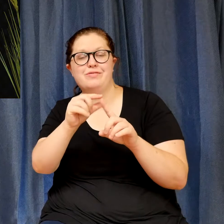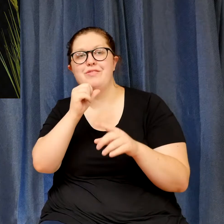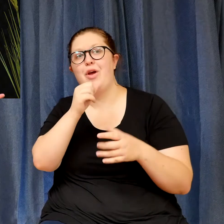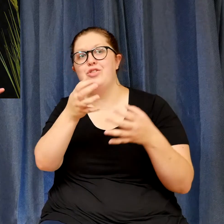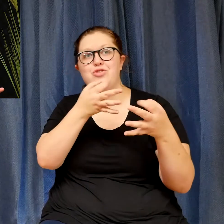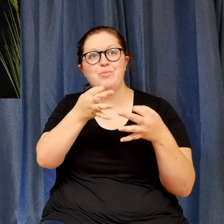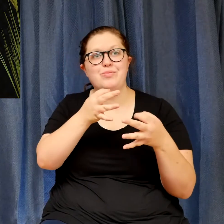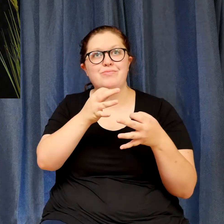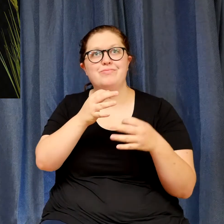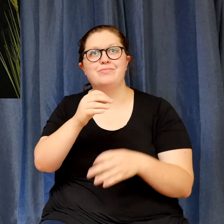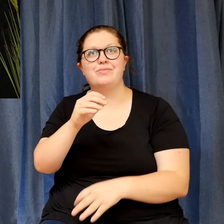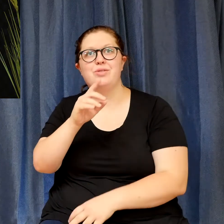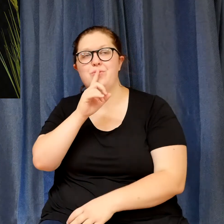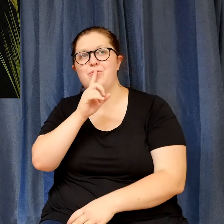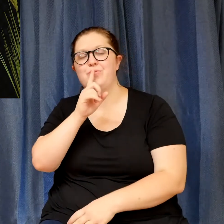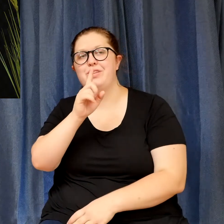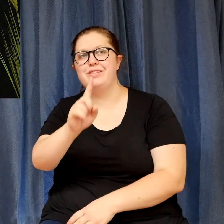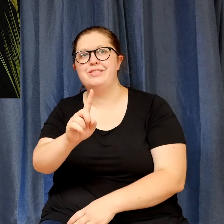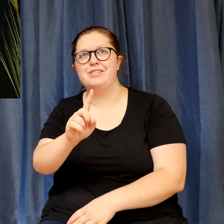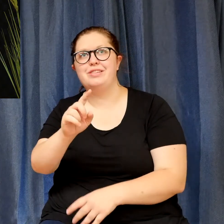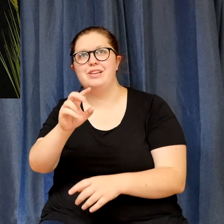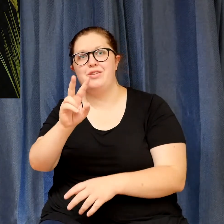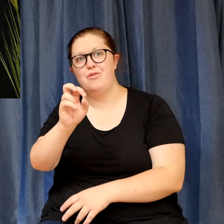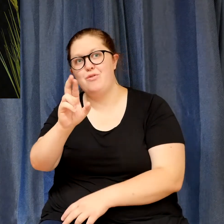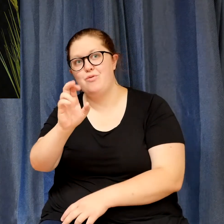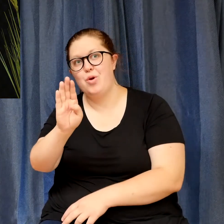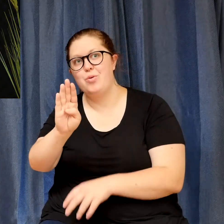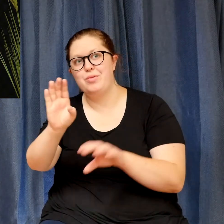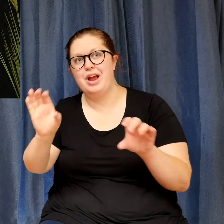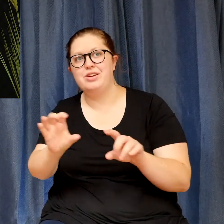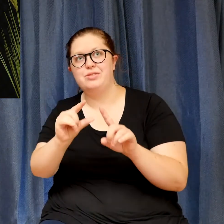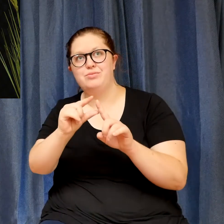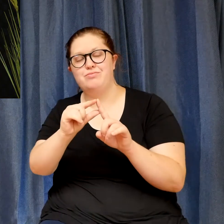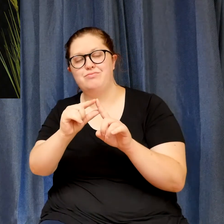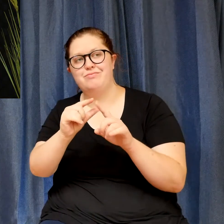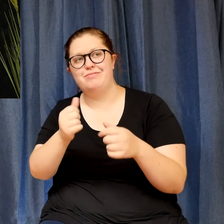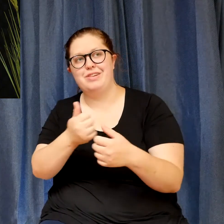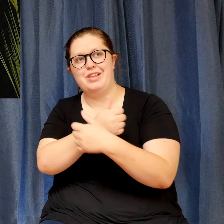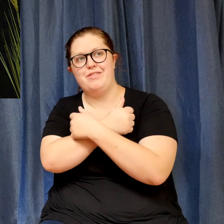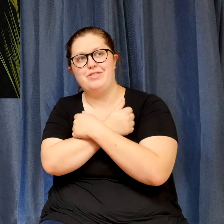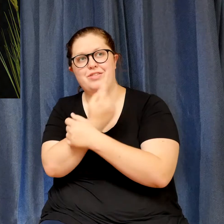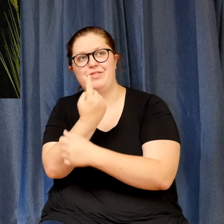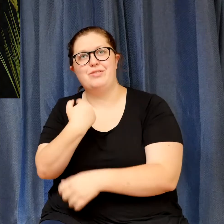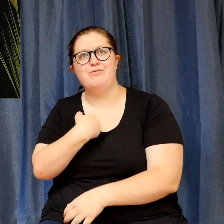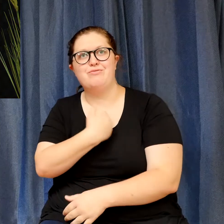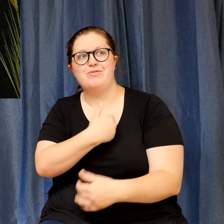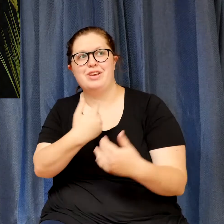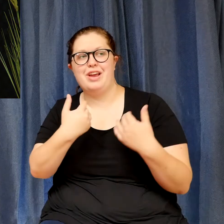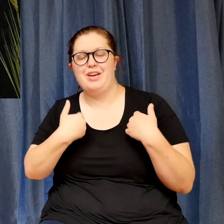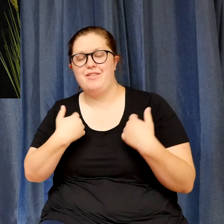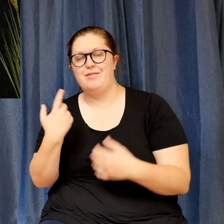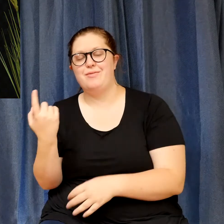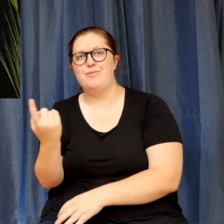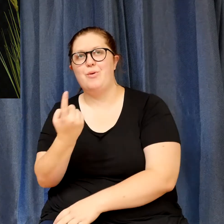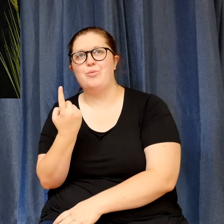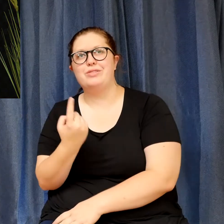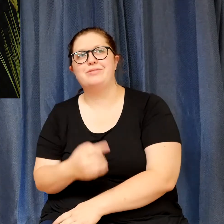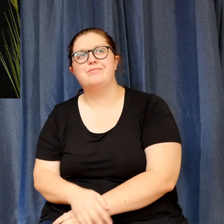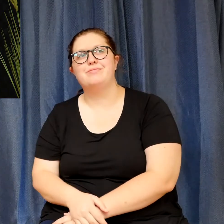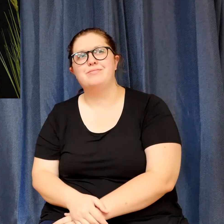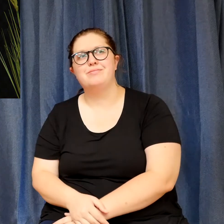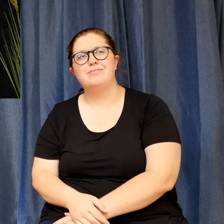descriptor, but it's a verb. Love is something we carry with us everywhere we go. Now, some of you